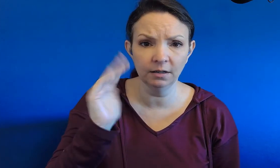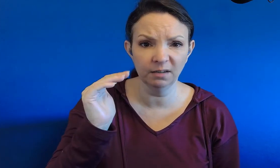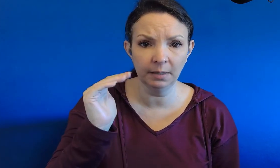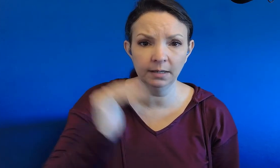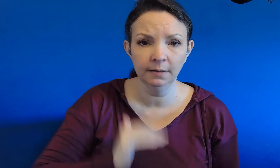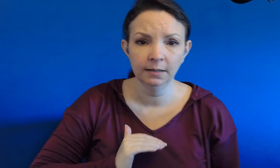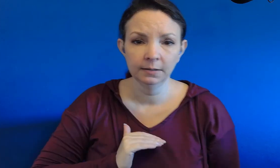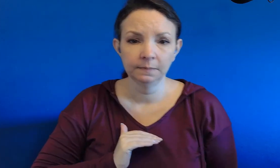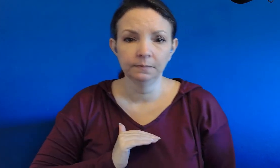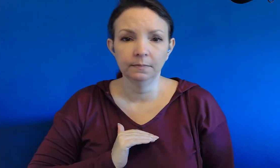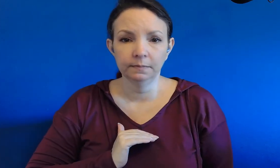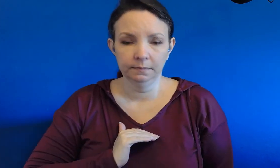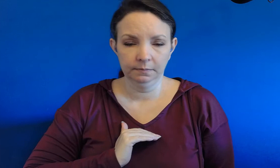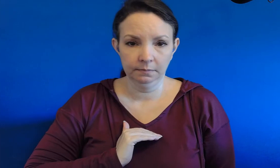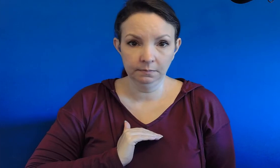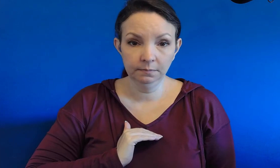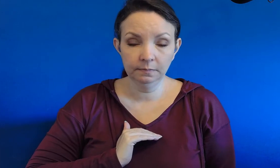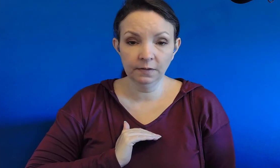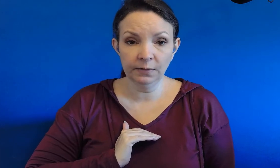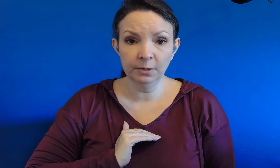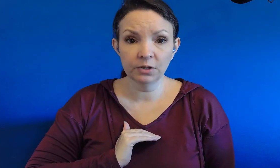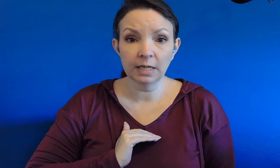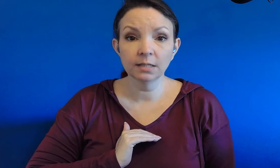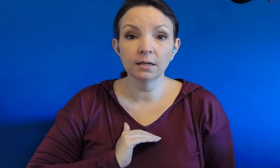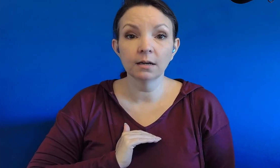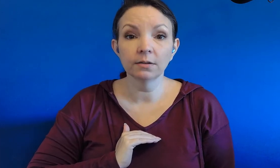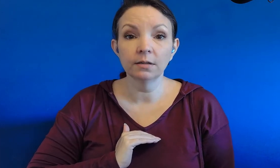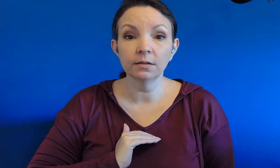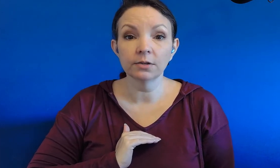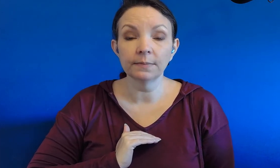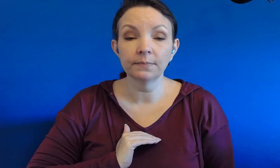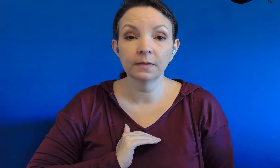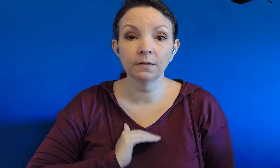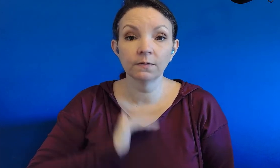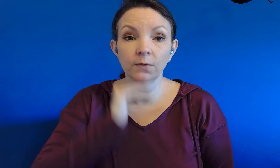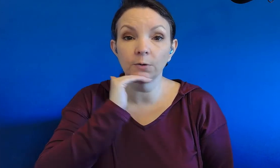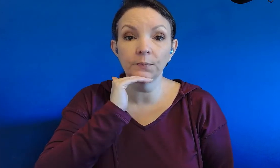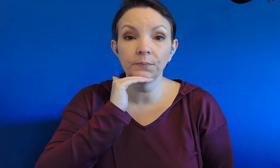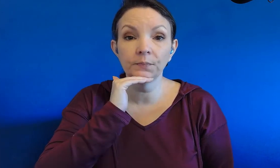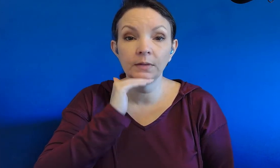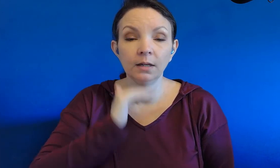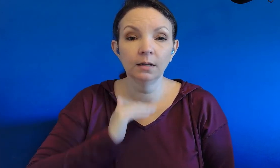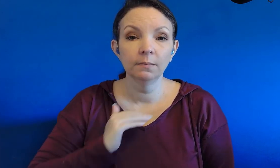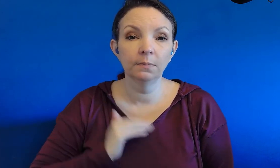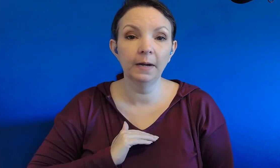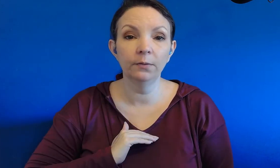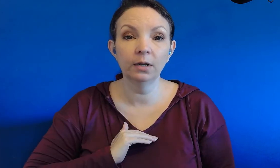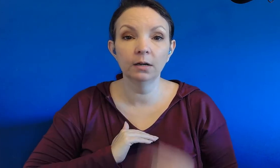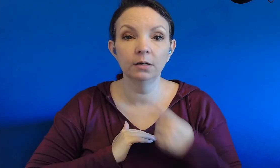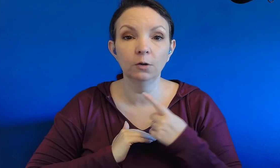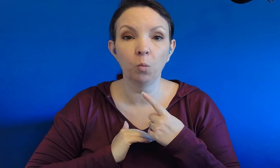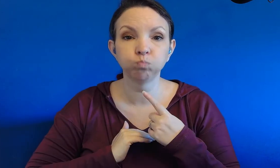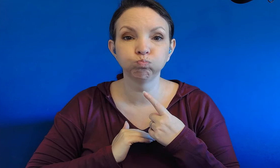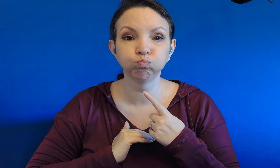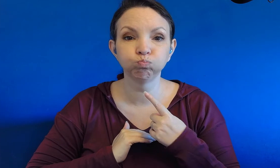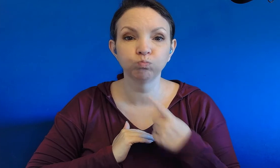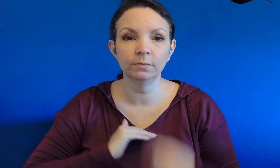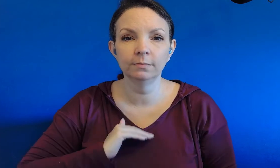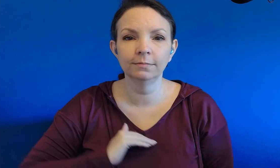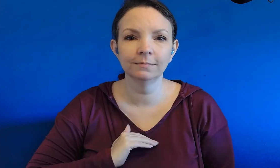it. From your chest, you're going to go to your chin. Full. But we're going to do, there